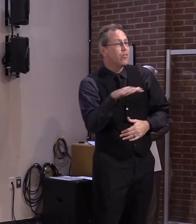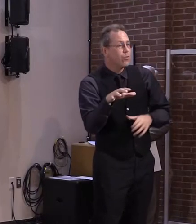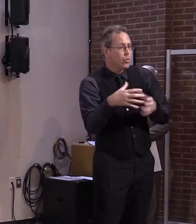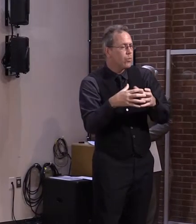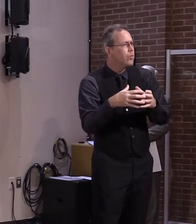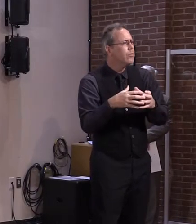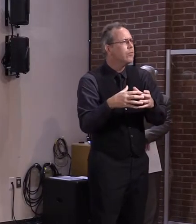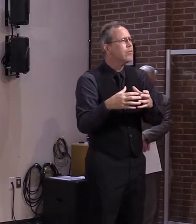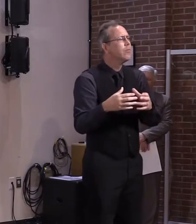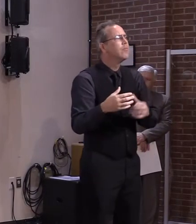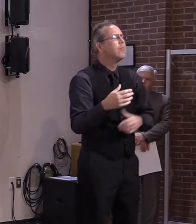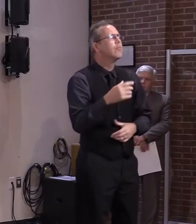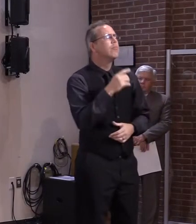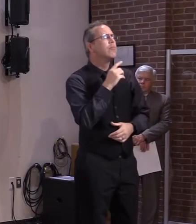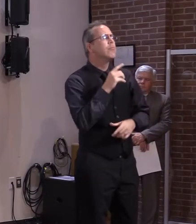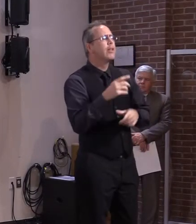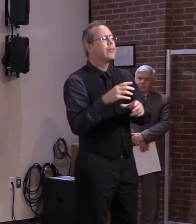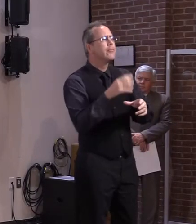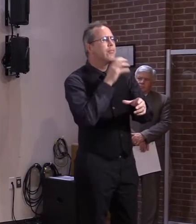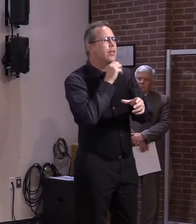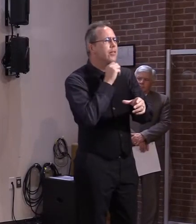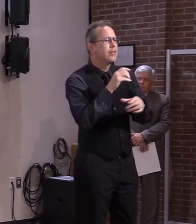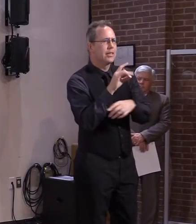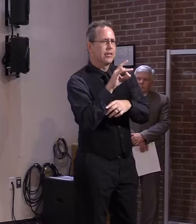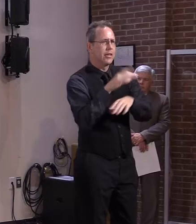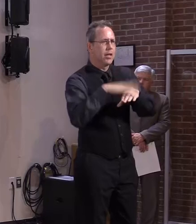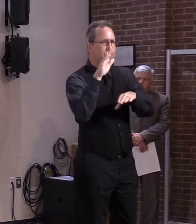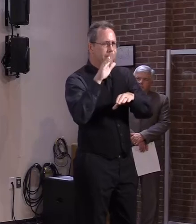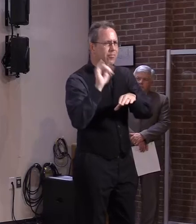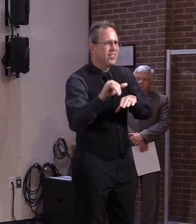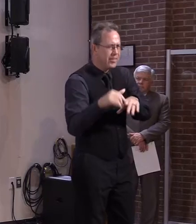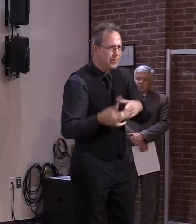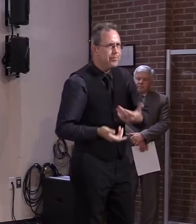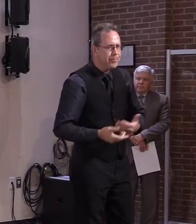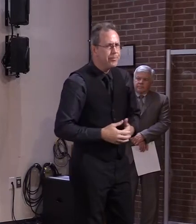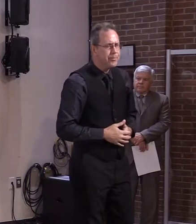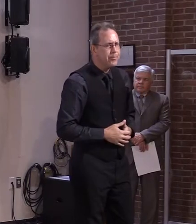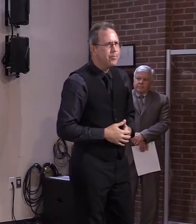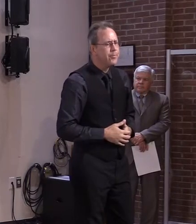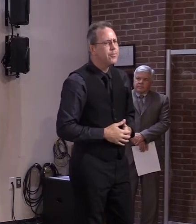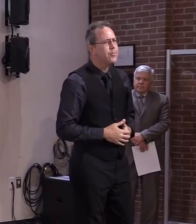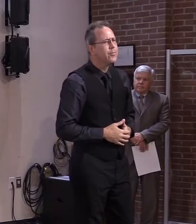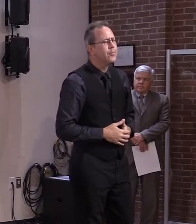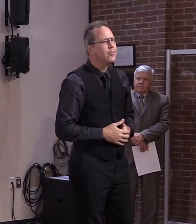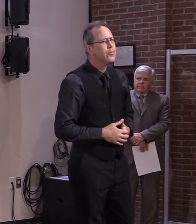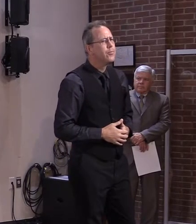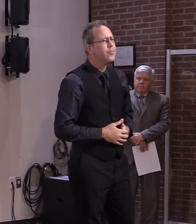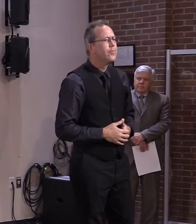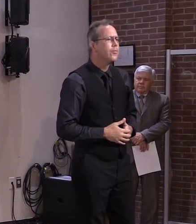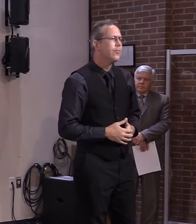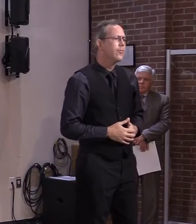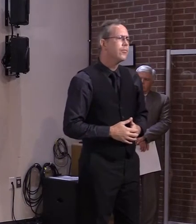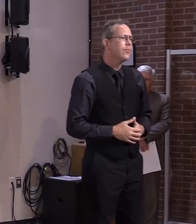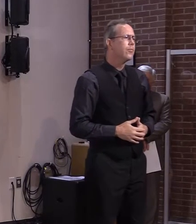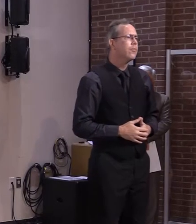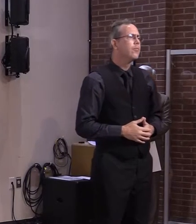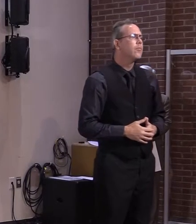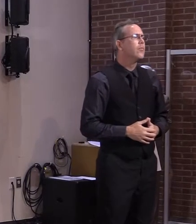As has been said before, and I'll say it again, this is now a pandemic of the